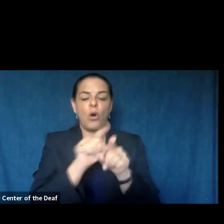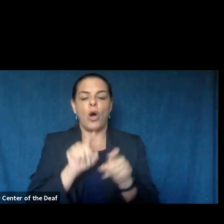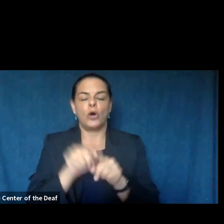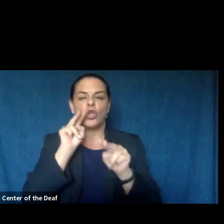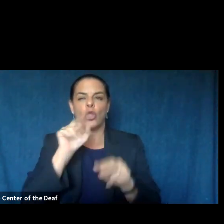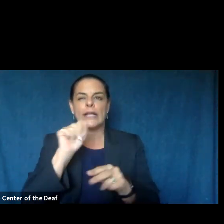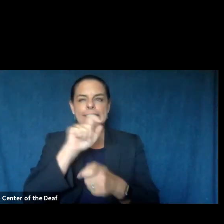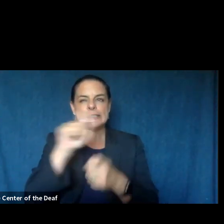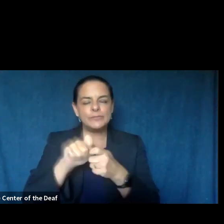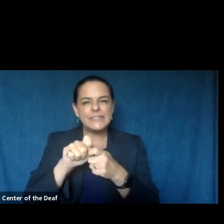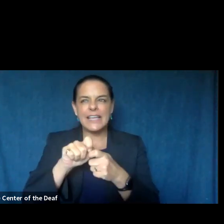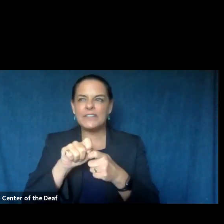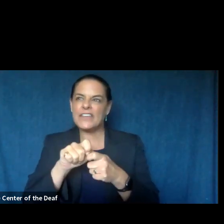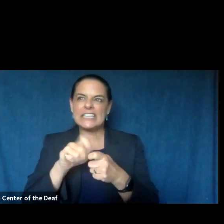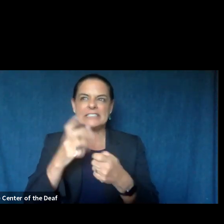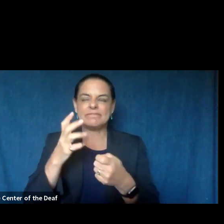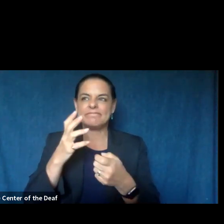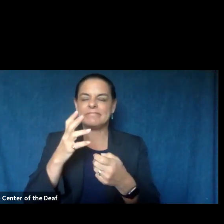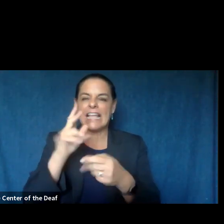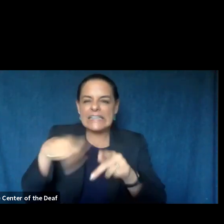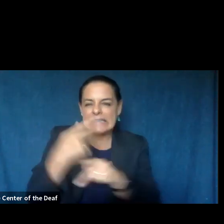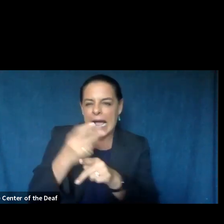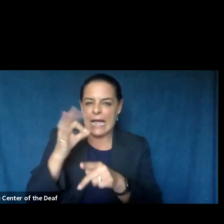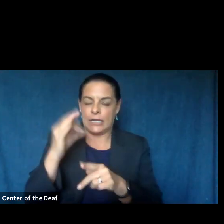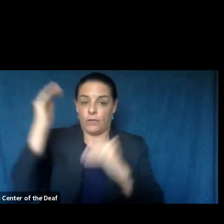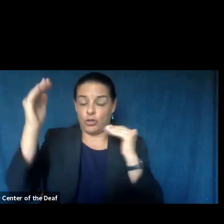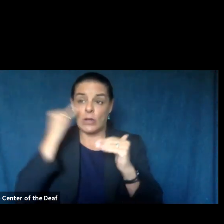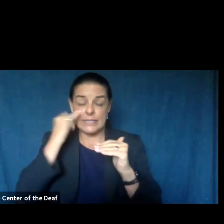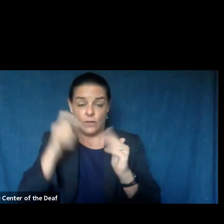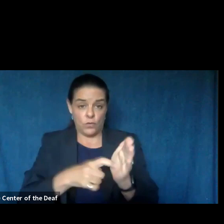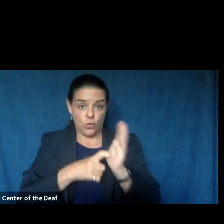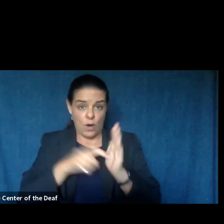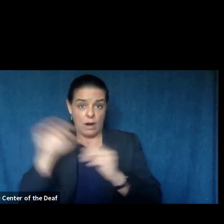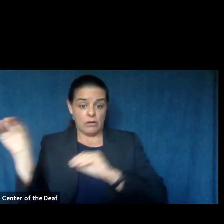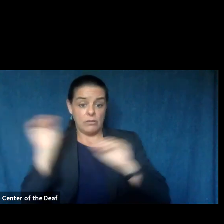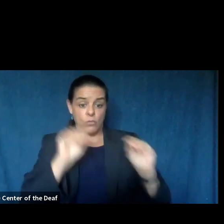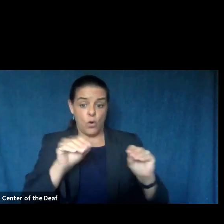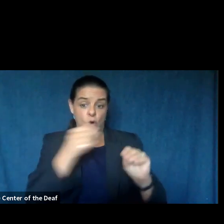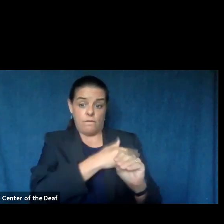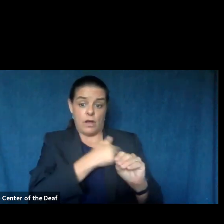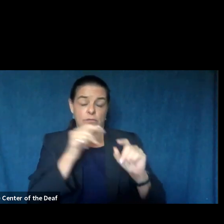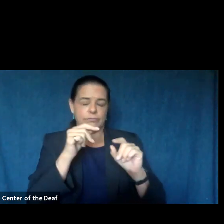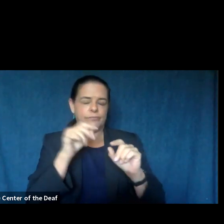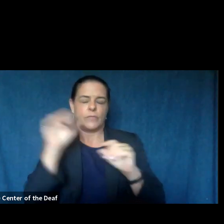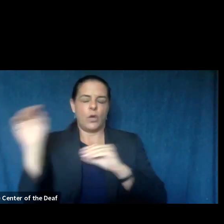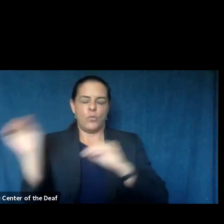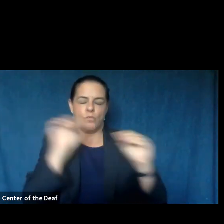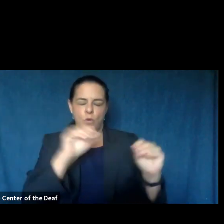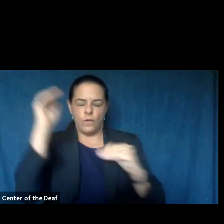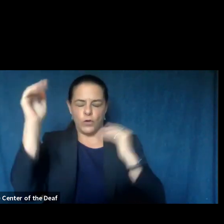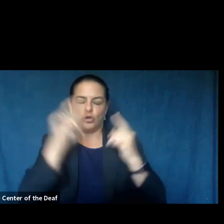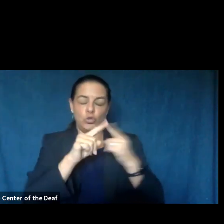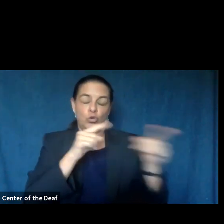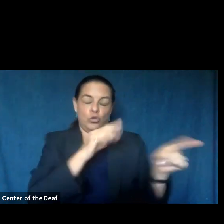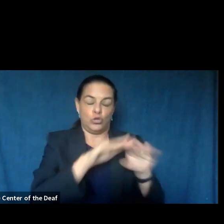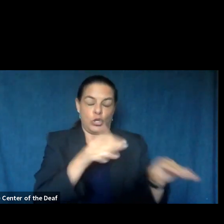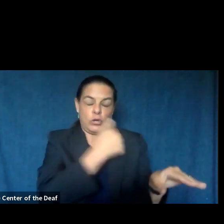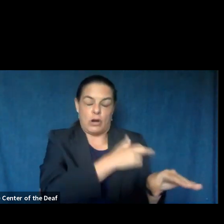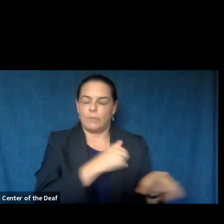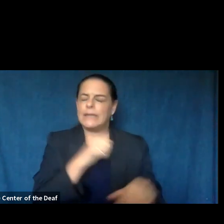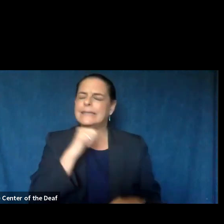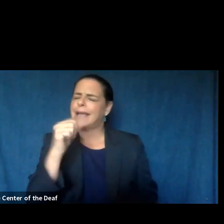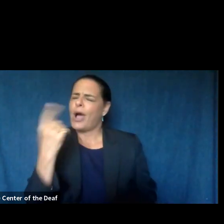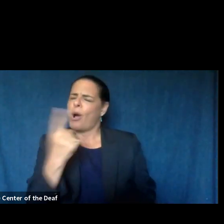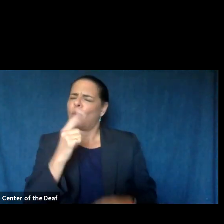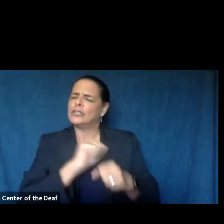adults. If there is a need to transfer adults to Children's Hospital, and again, we're not talking about necessarily COVID patients, but